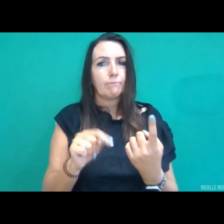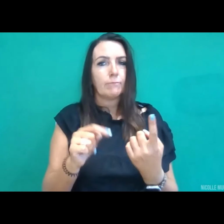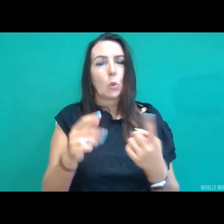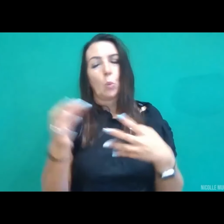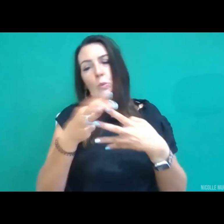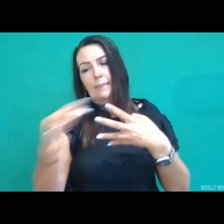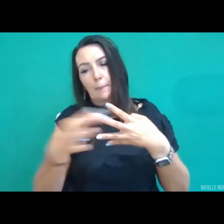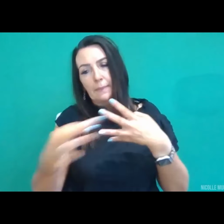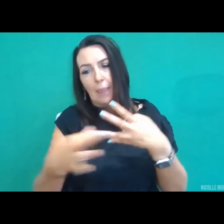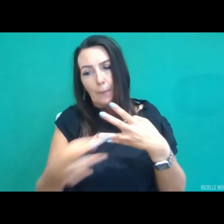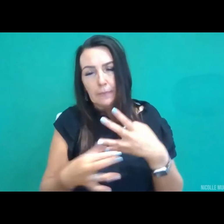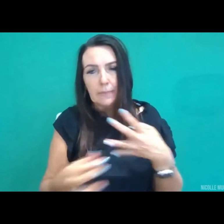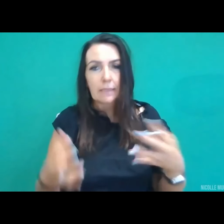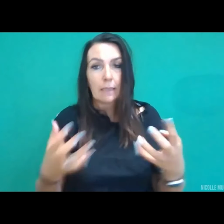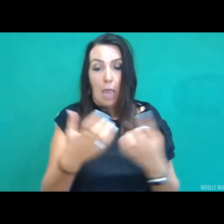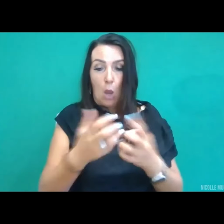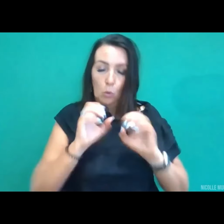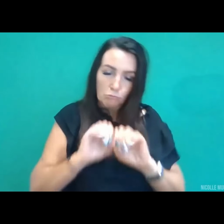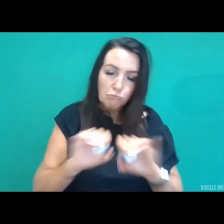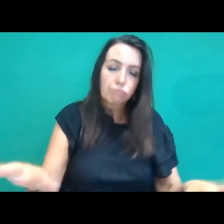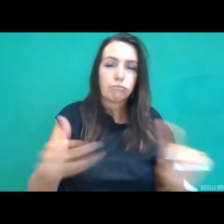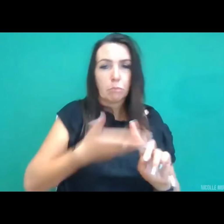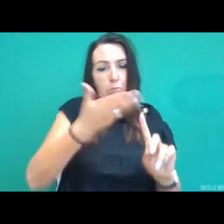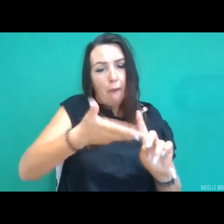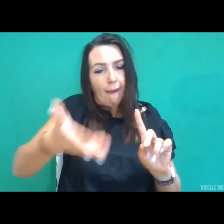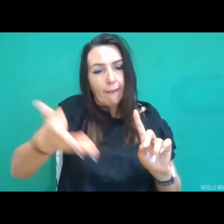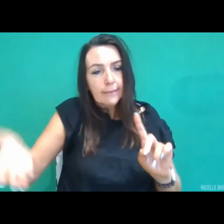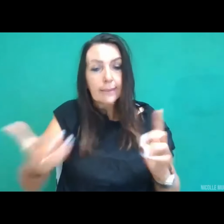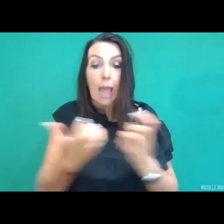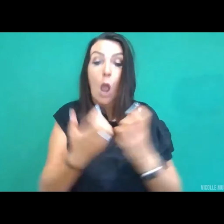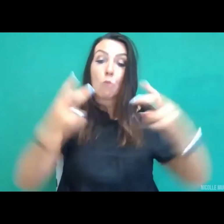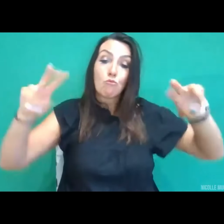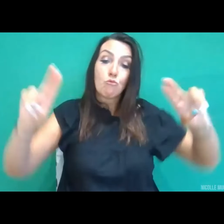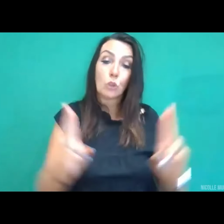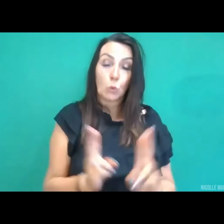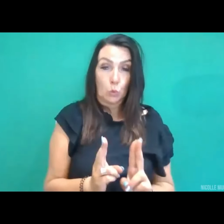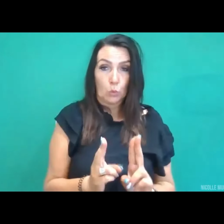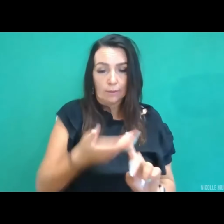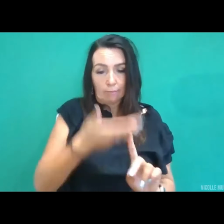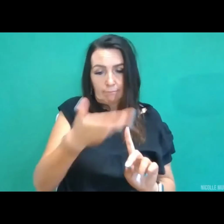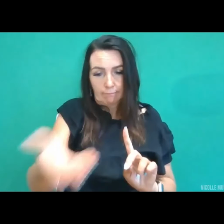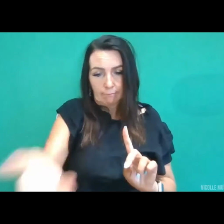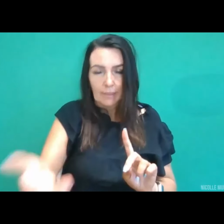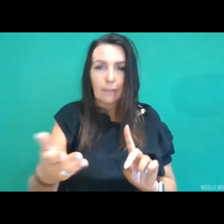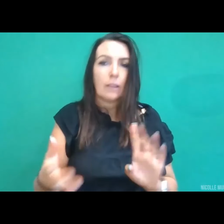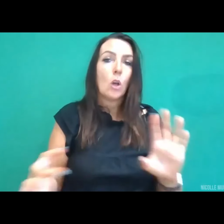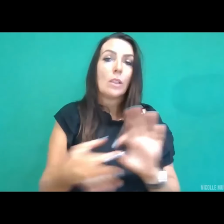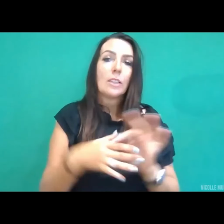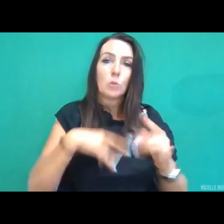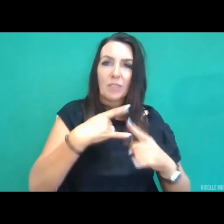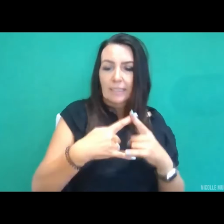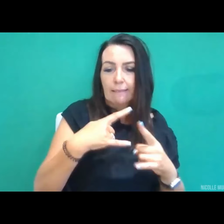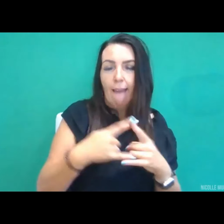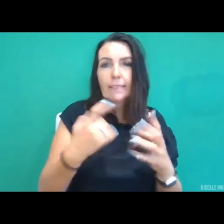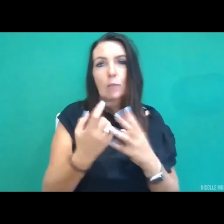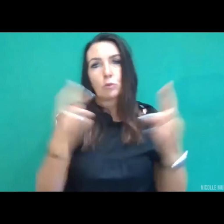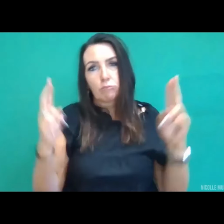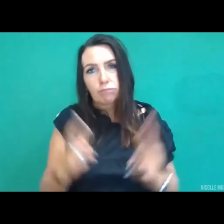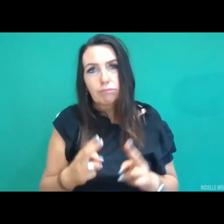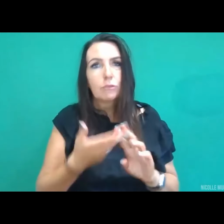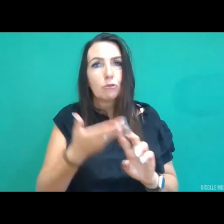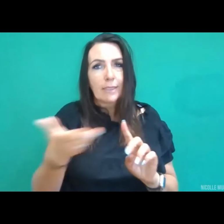how monkeypox can be transmitted, ways that you can reduce transmission, including information relating to sex and transmission. It's got some